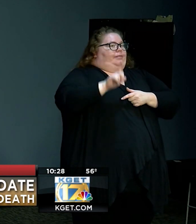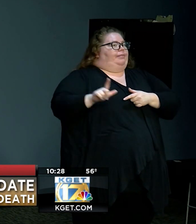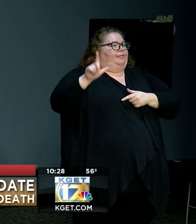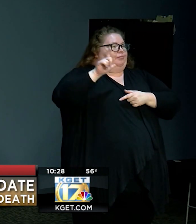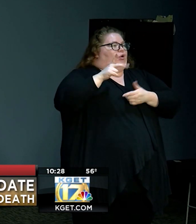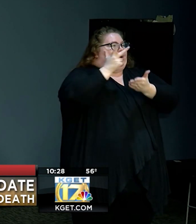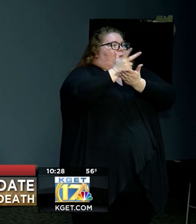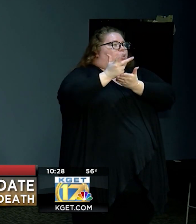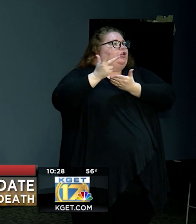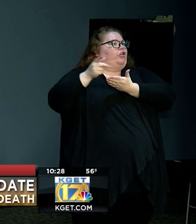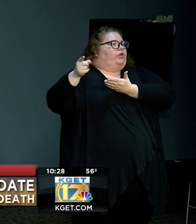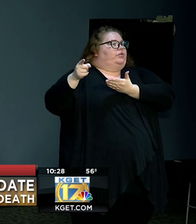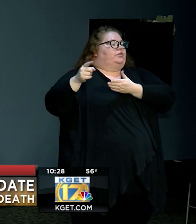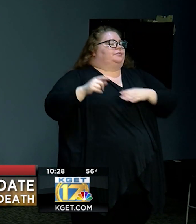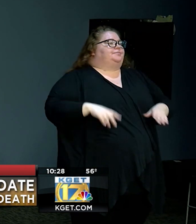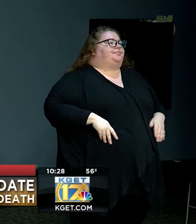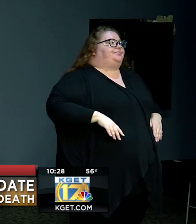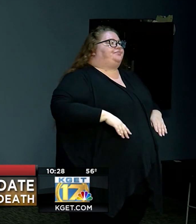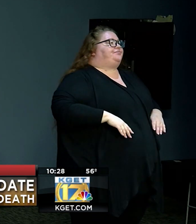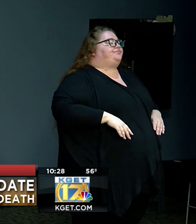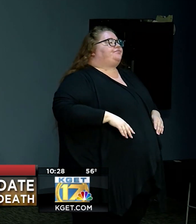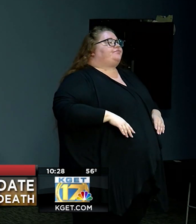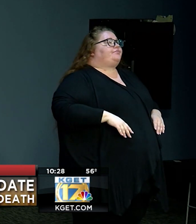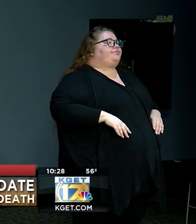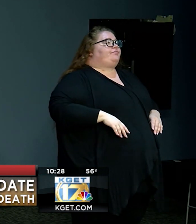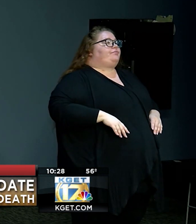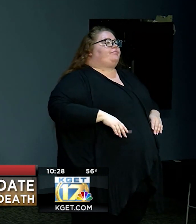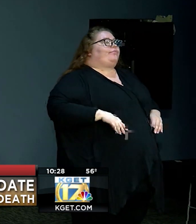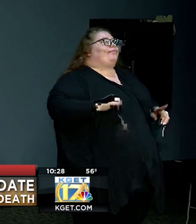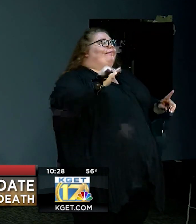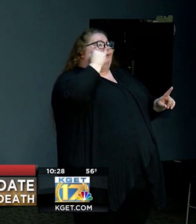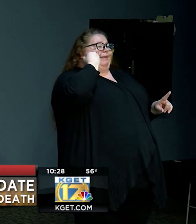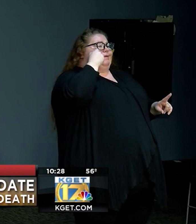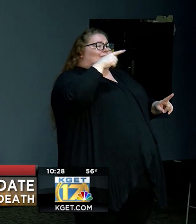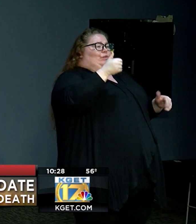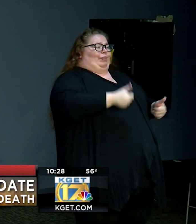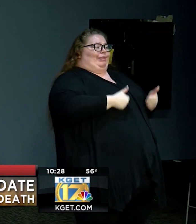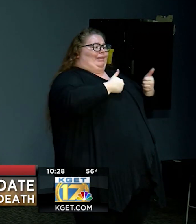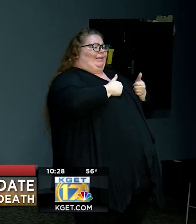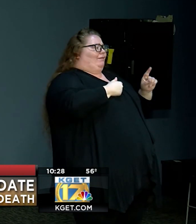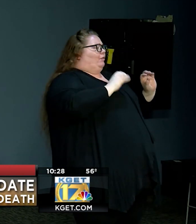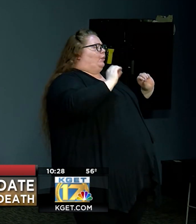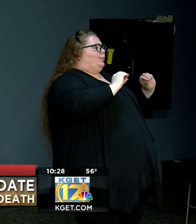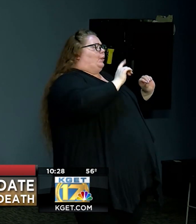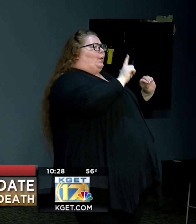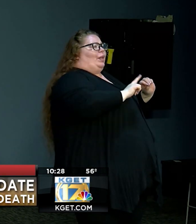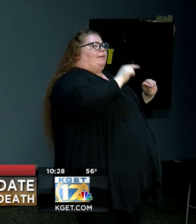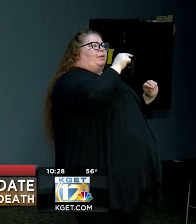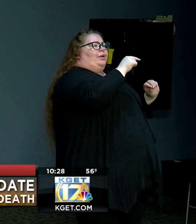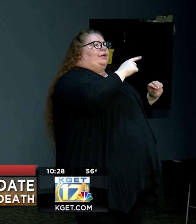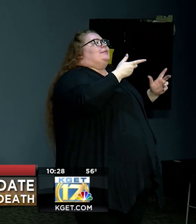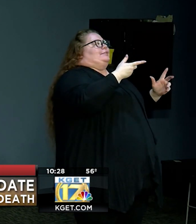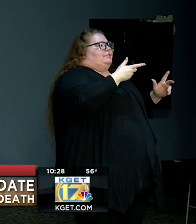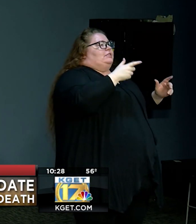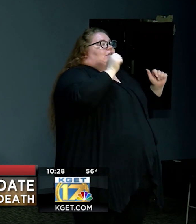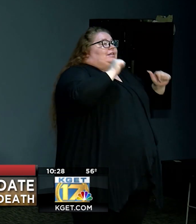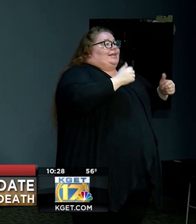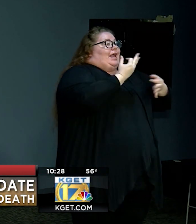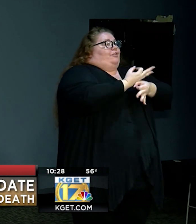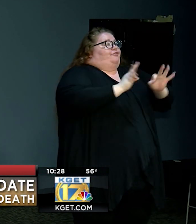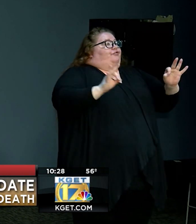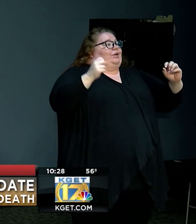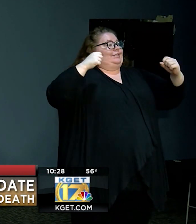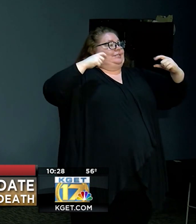is not a Kern County library in your community, you likely can get the same signal free from a county building. Any